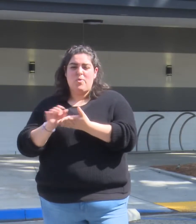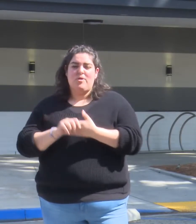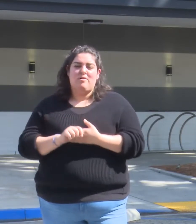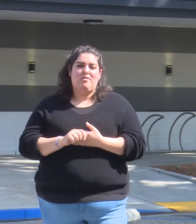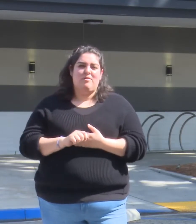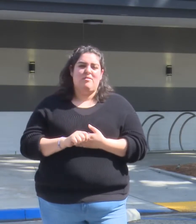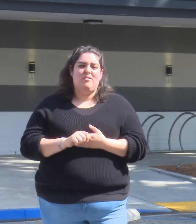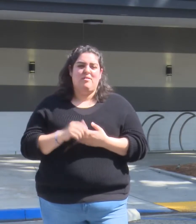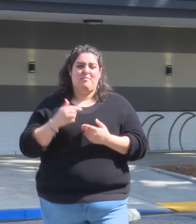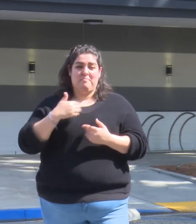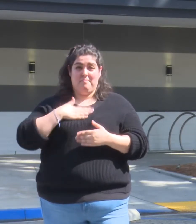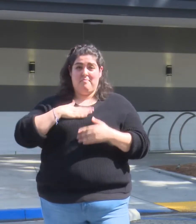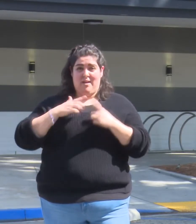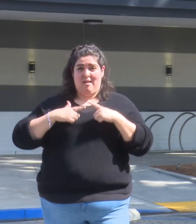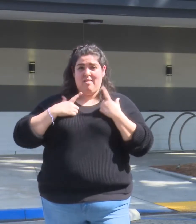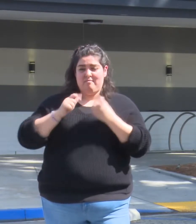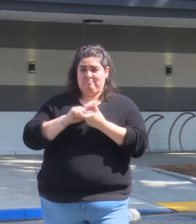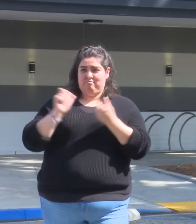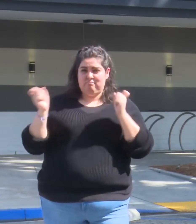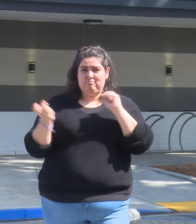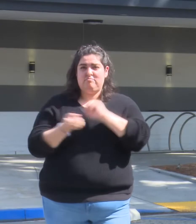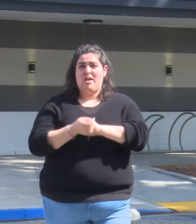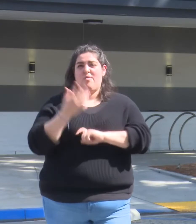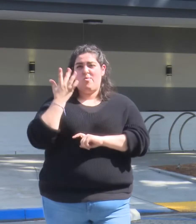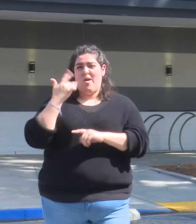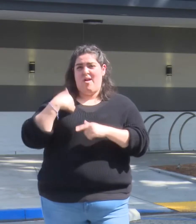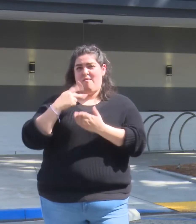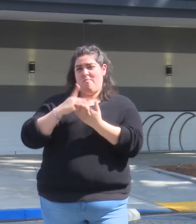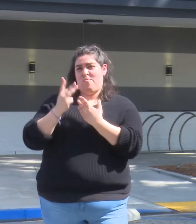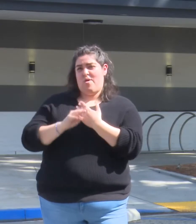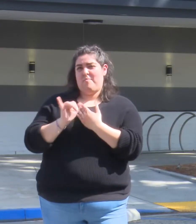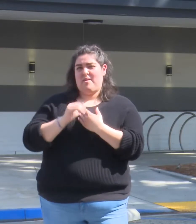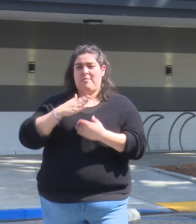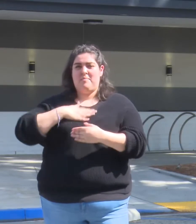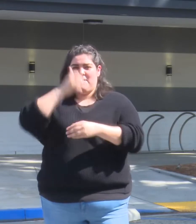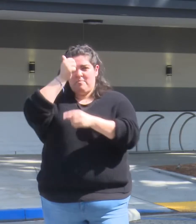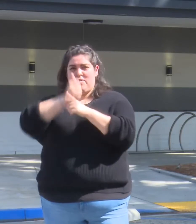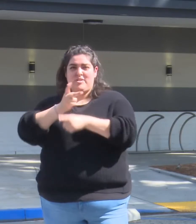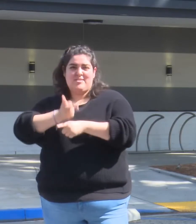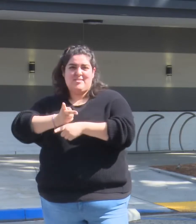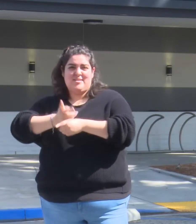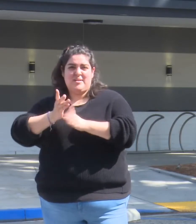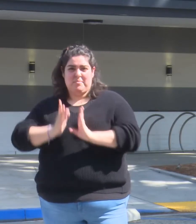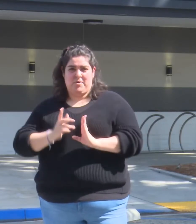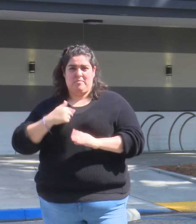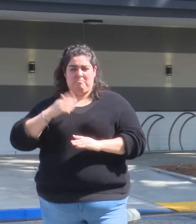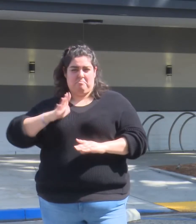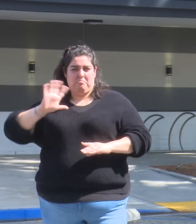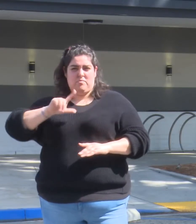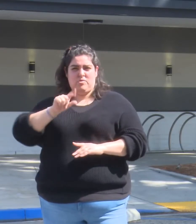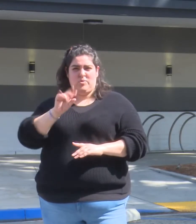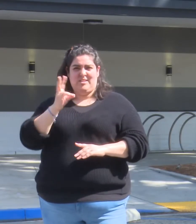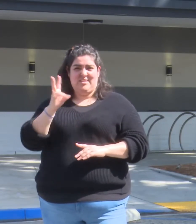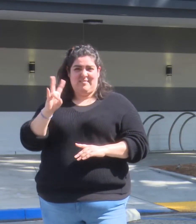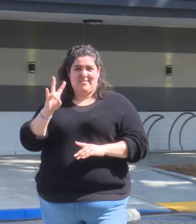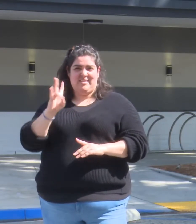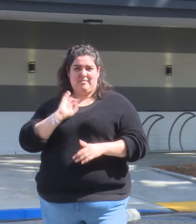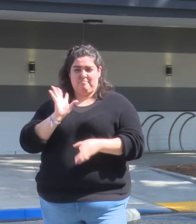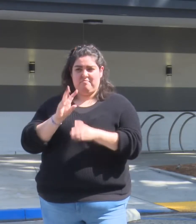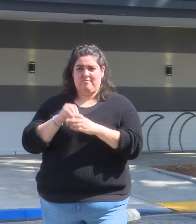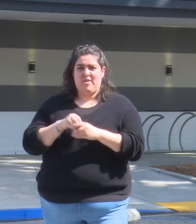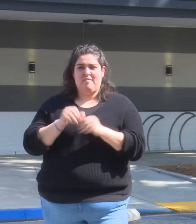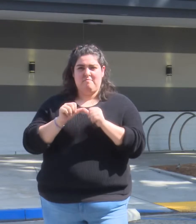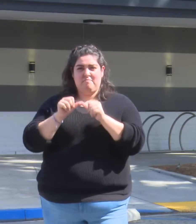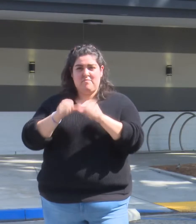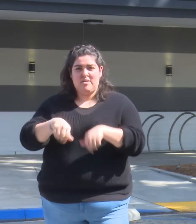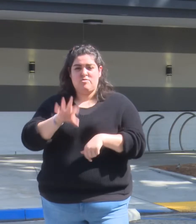my life around thanks to resourceful programs like My Brother's Keeper. I was involved in My Brother's Keeper in 2017 and then continued my journey in 2019